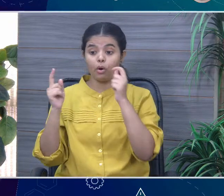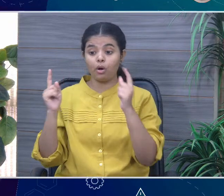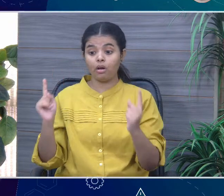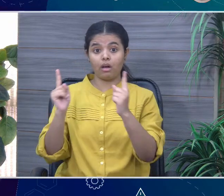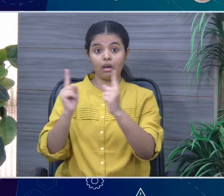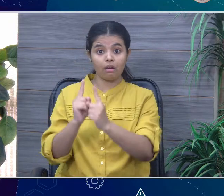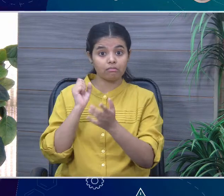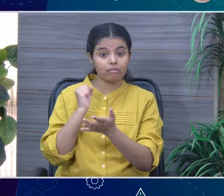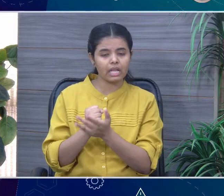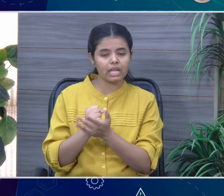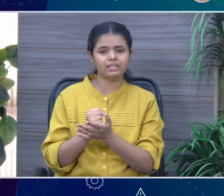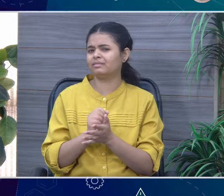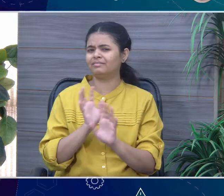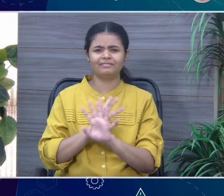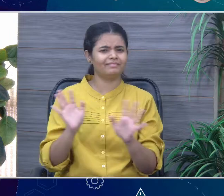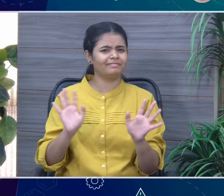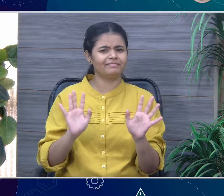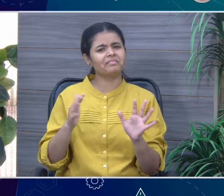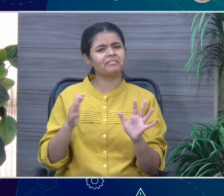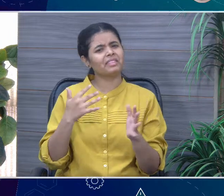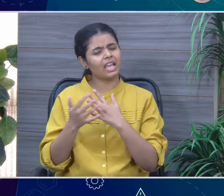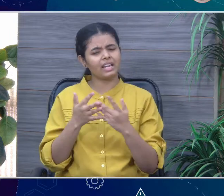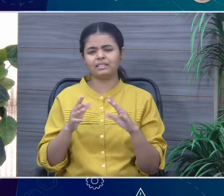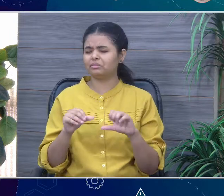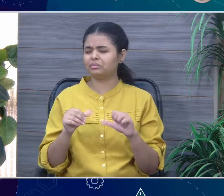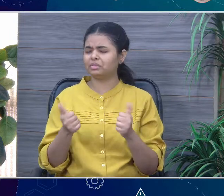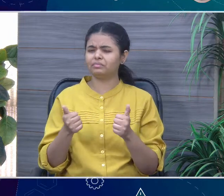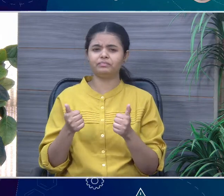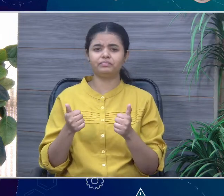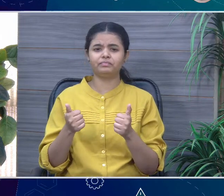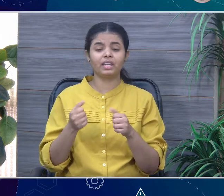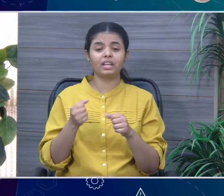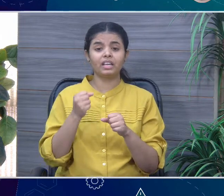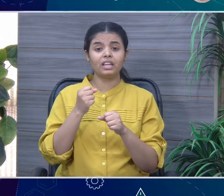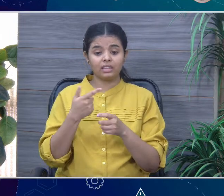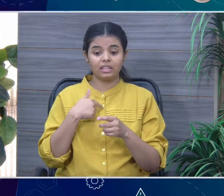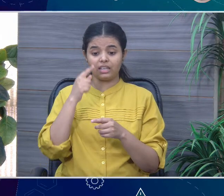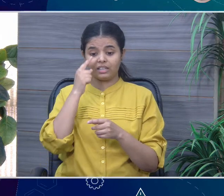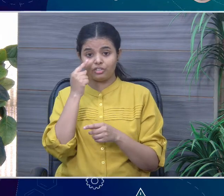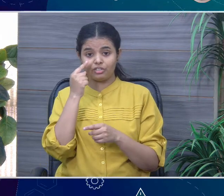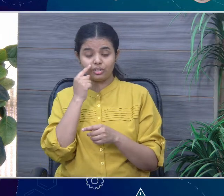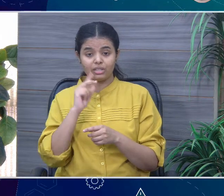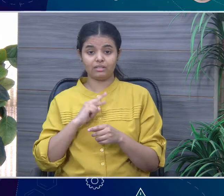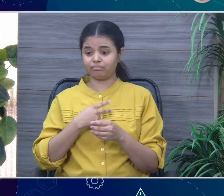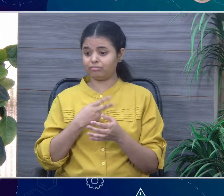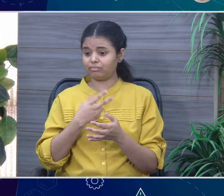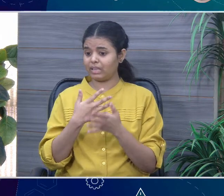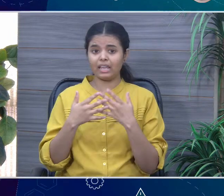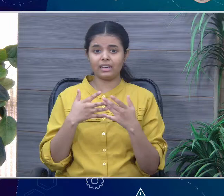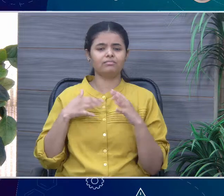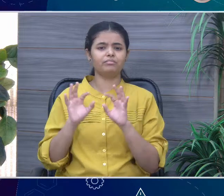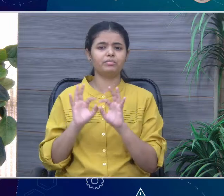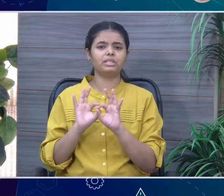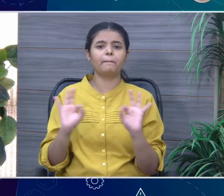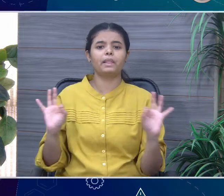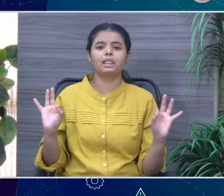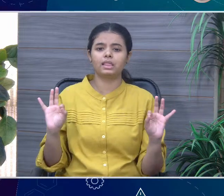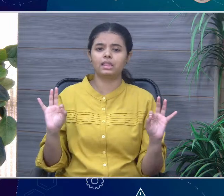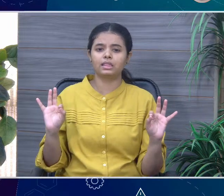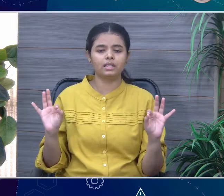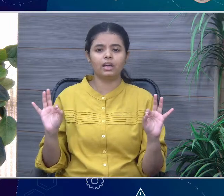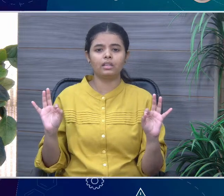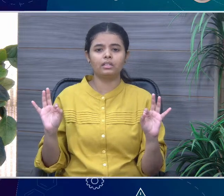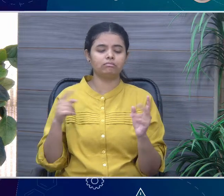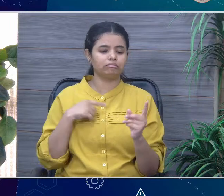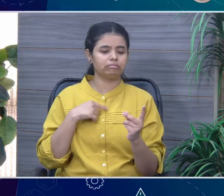any particular gender. It is totally gender neutral. Who is going to be the buddy, who is going to be the child with the